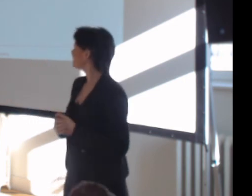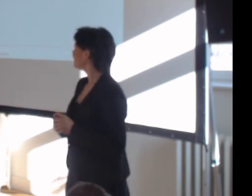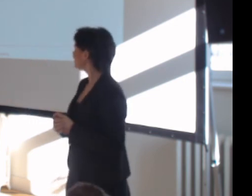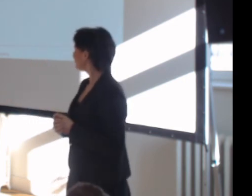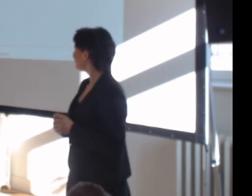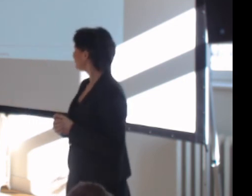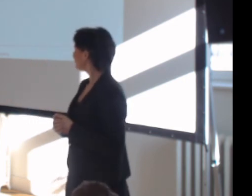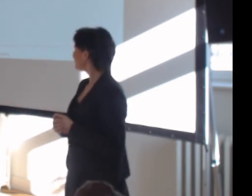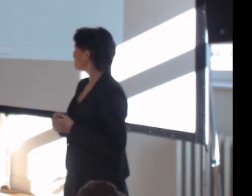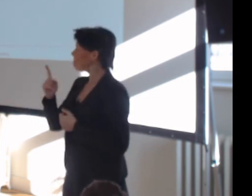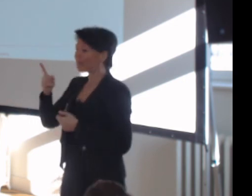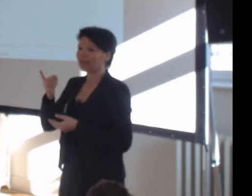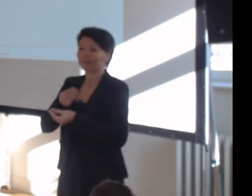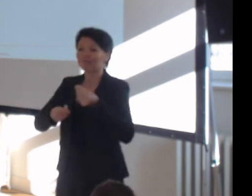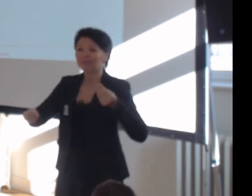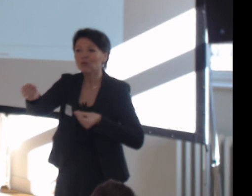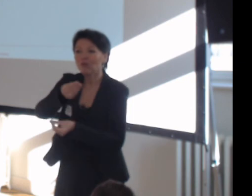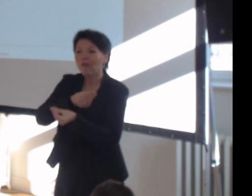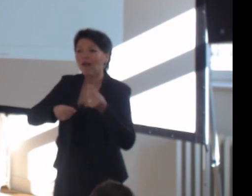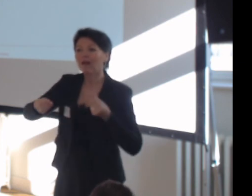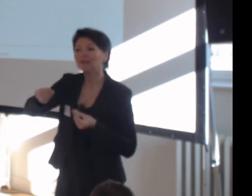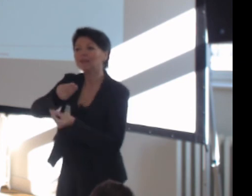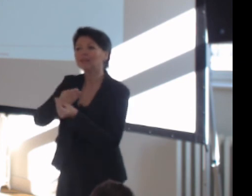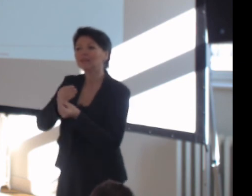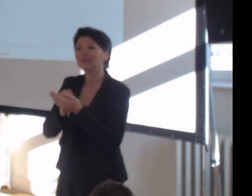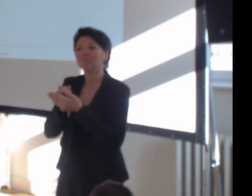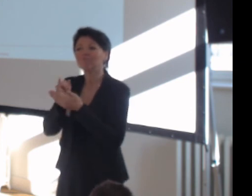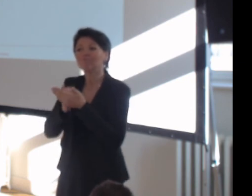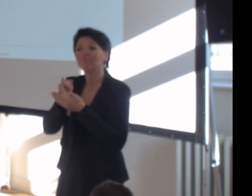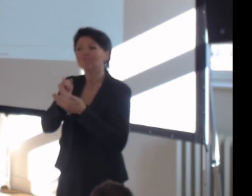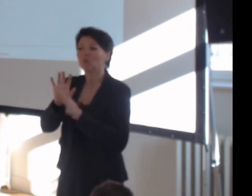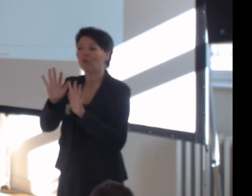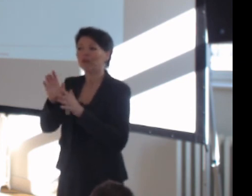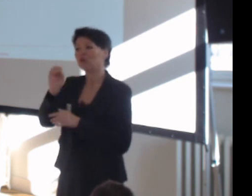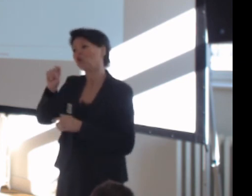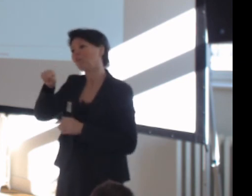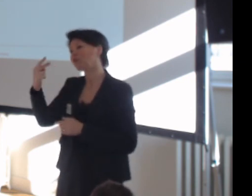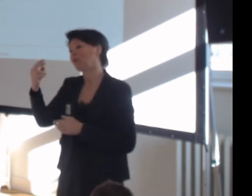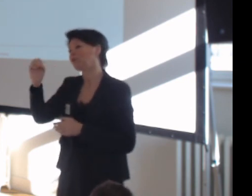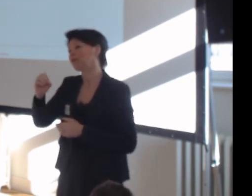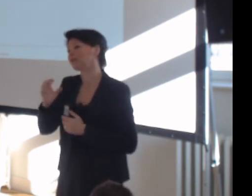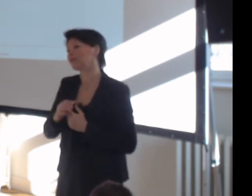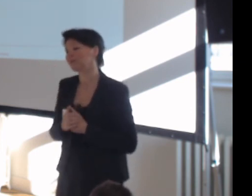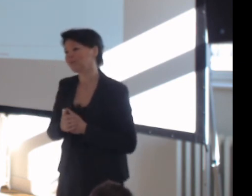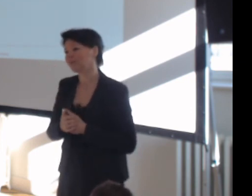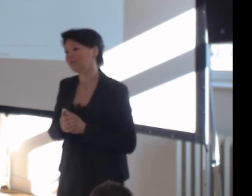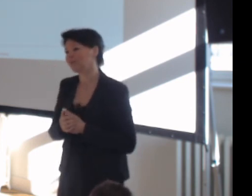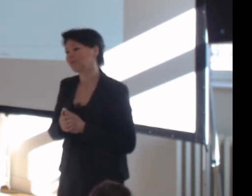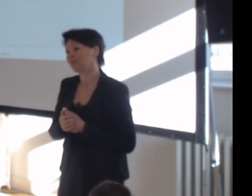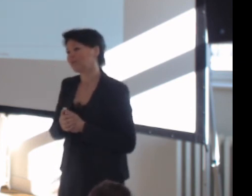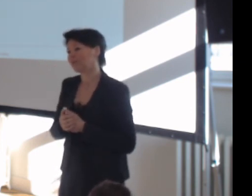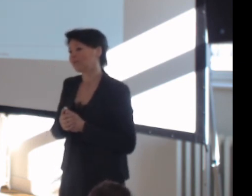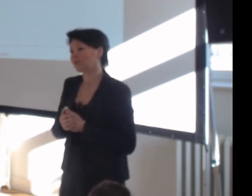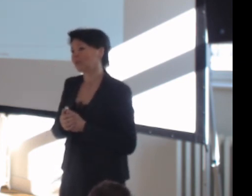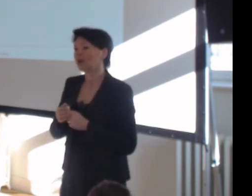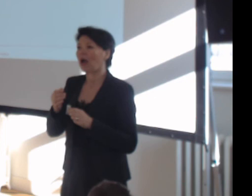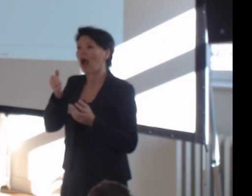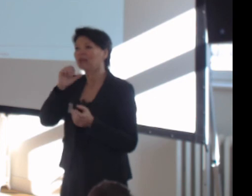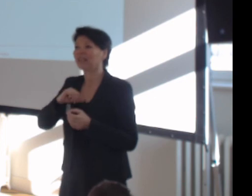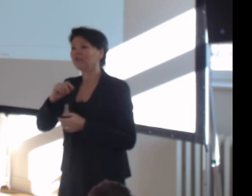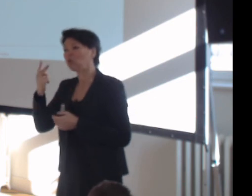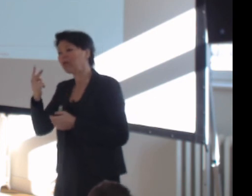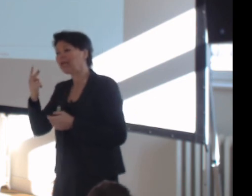0.2, and we usually figure with 2 or 3 for the circulation rate, that's okay,